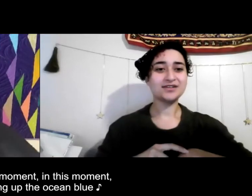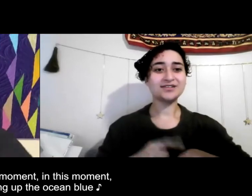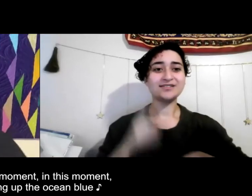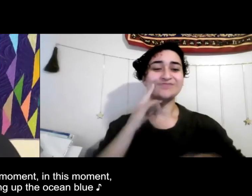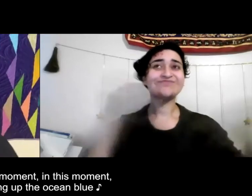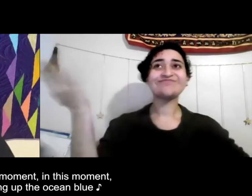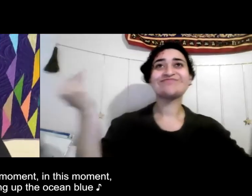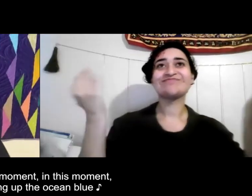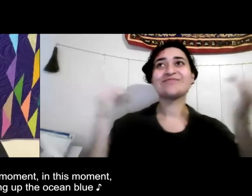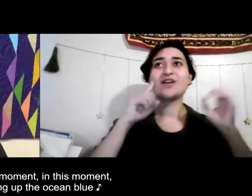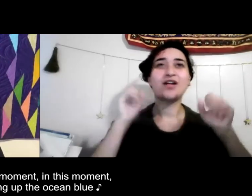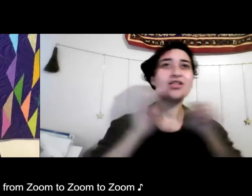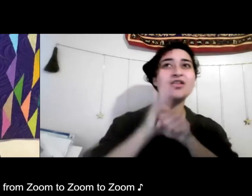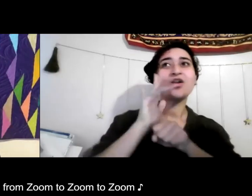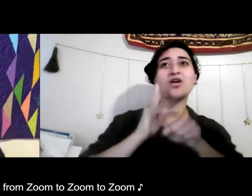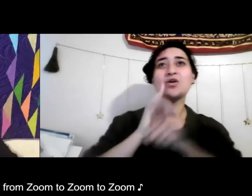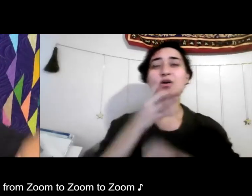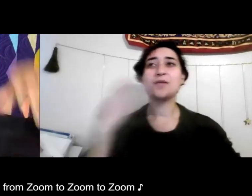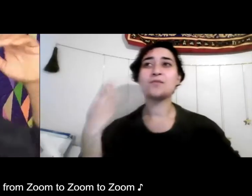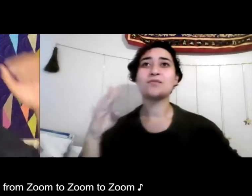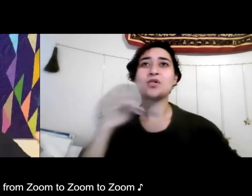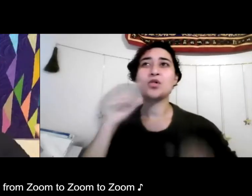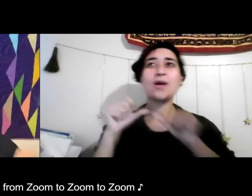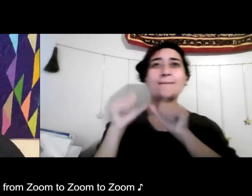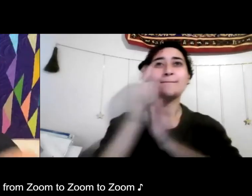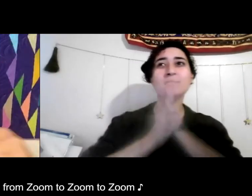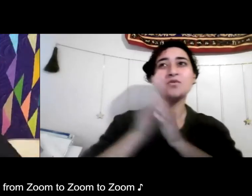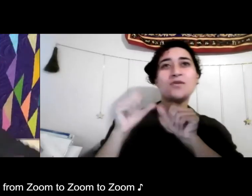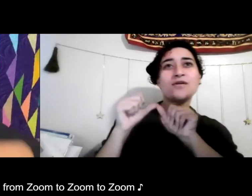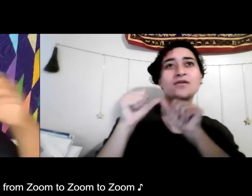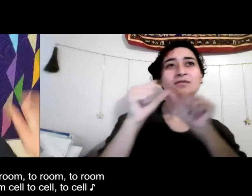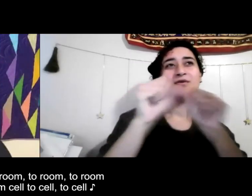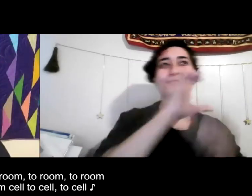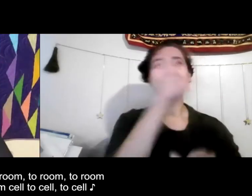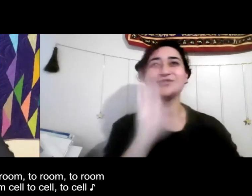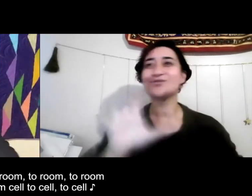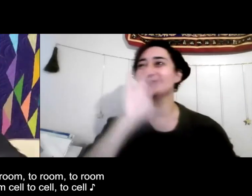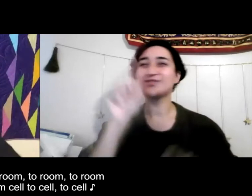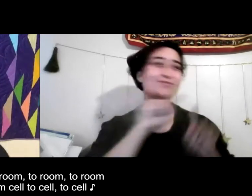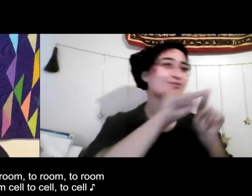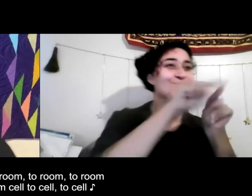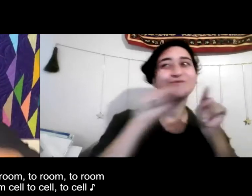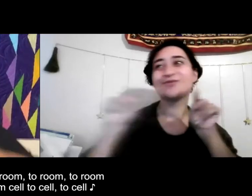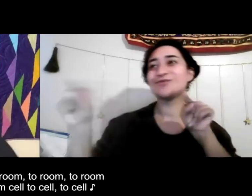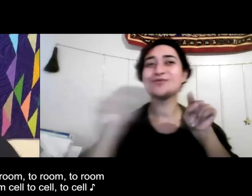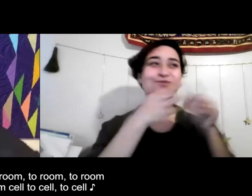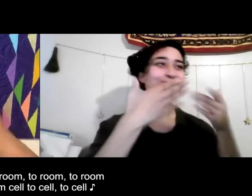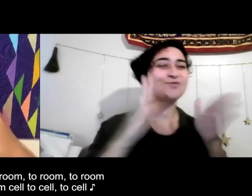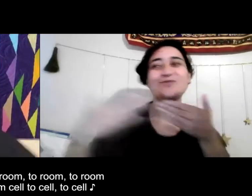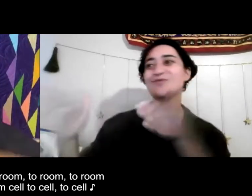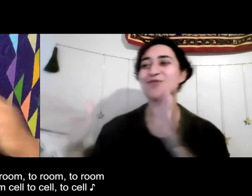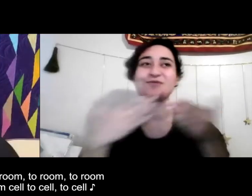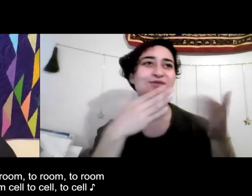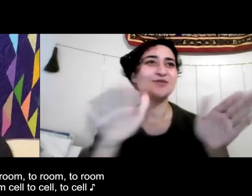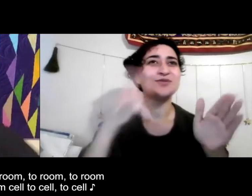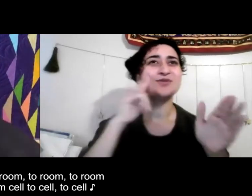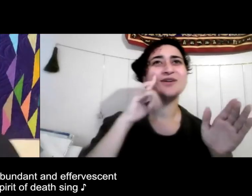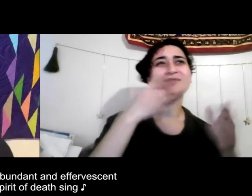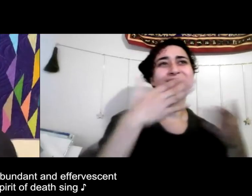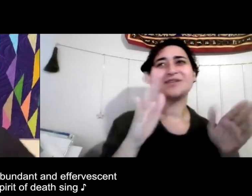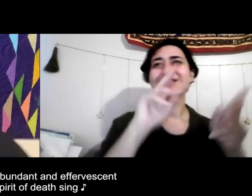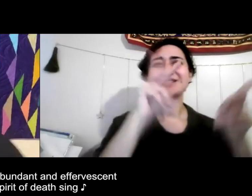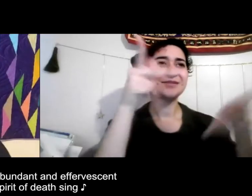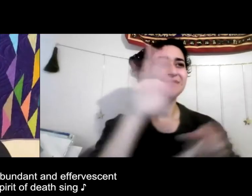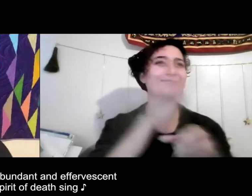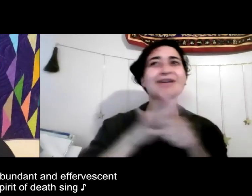up the ocean blue and moving from zoom to zoom to zoom to room to room to room, from cell to cell to cell,